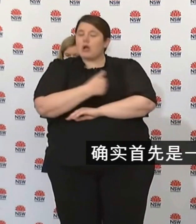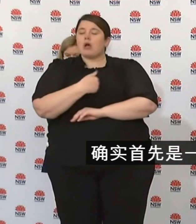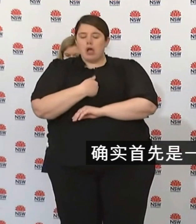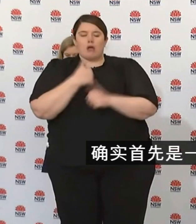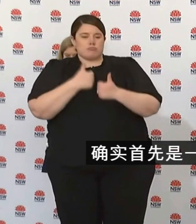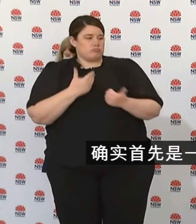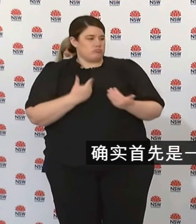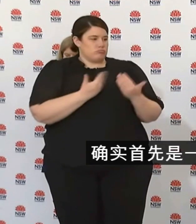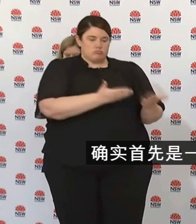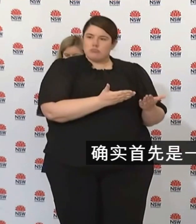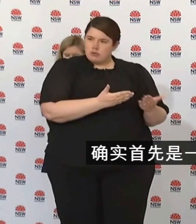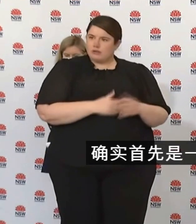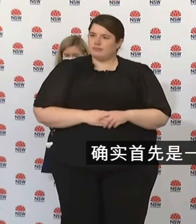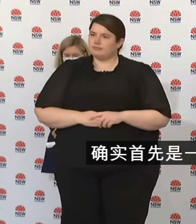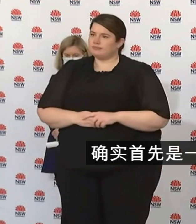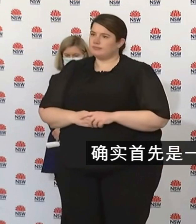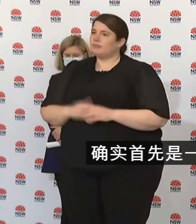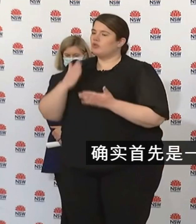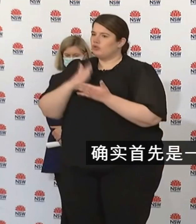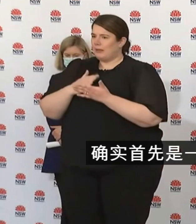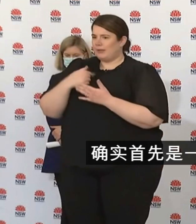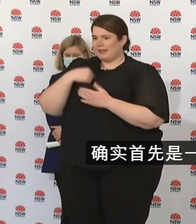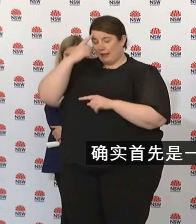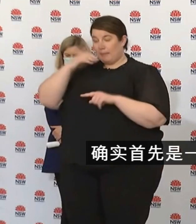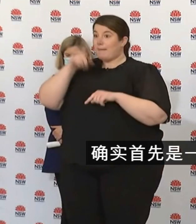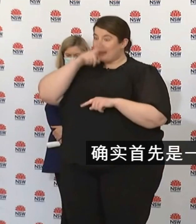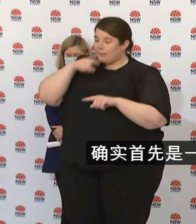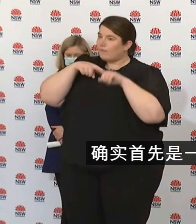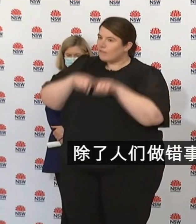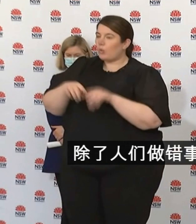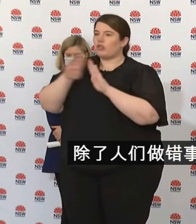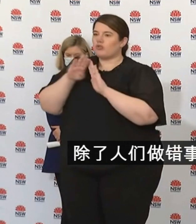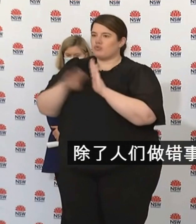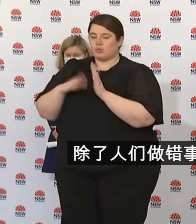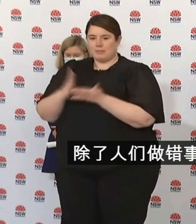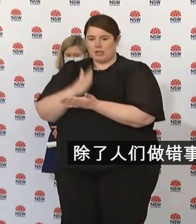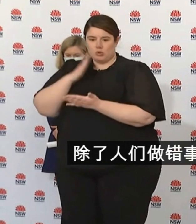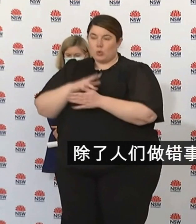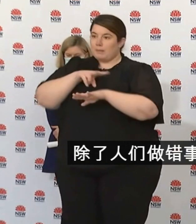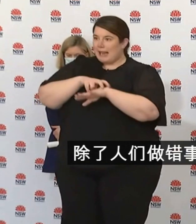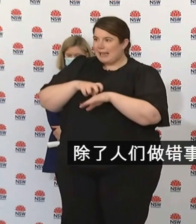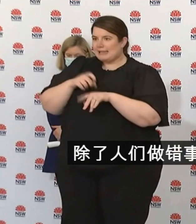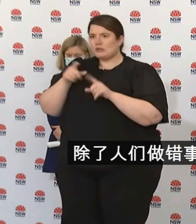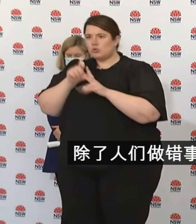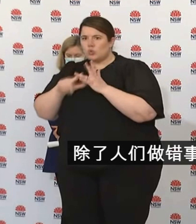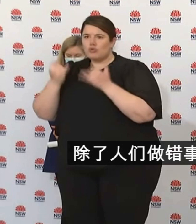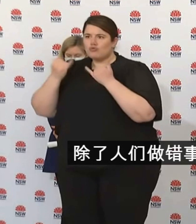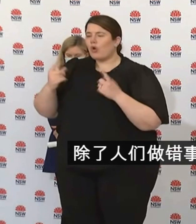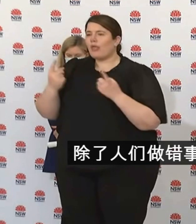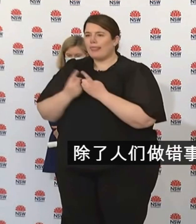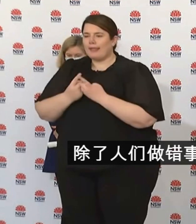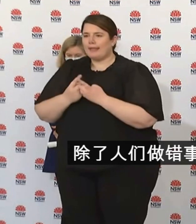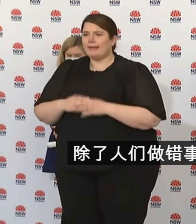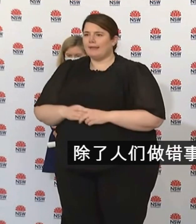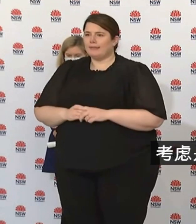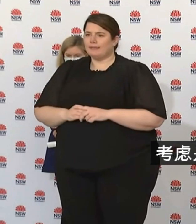today are really first and foremost a compliance issue. It allows police to get on top of people doing the wrong thing. And